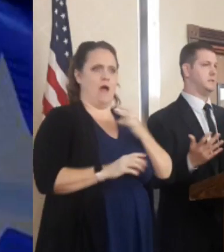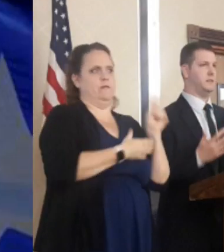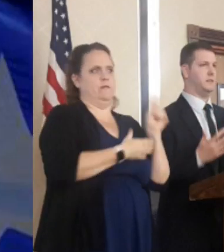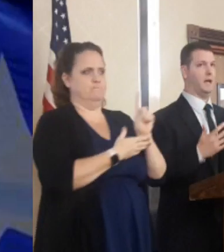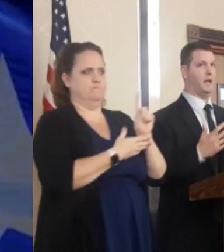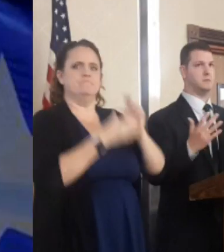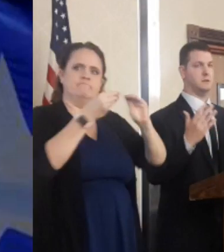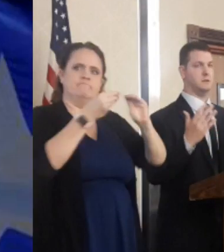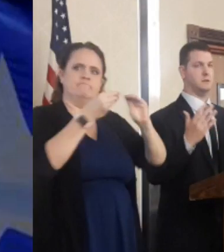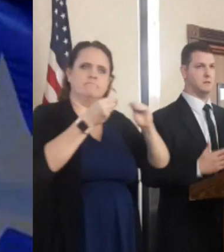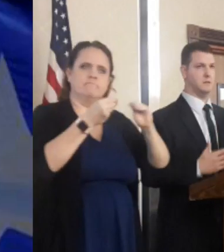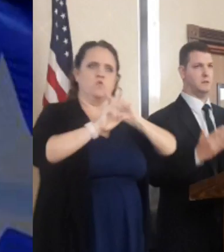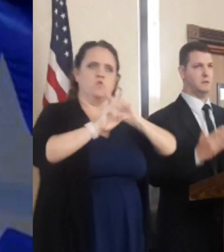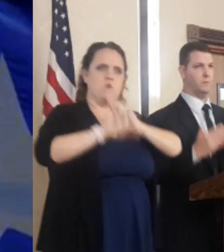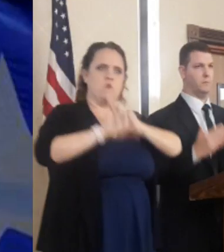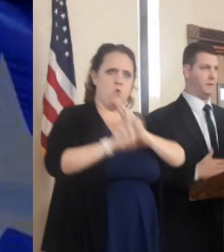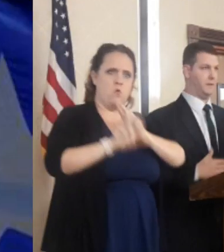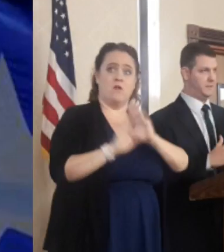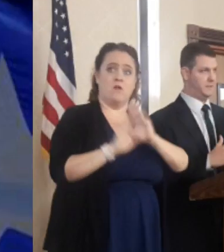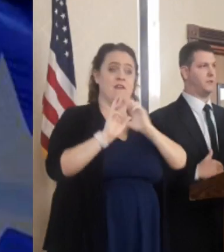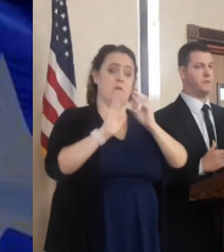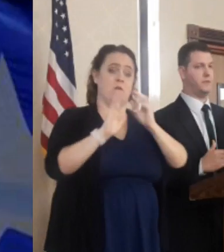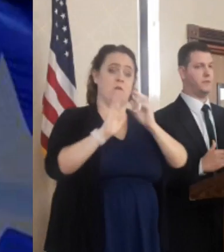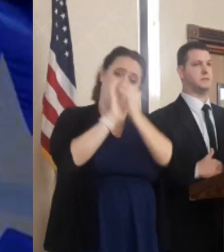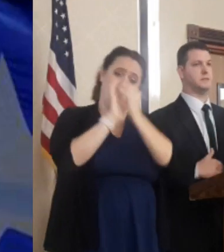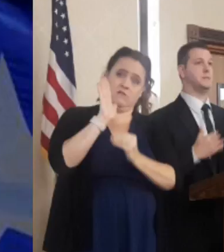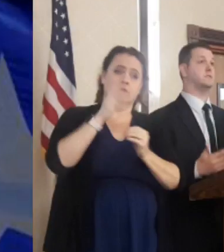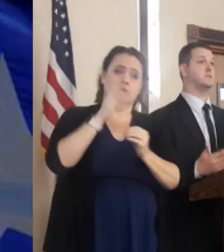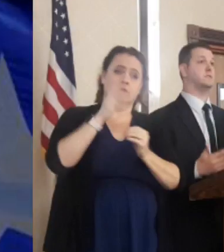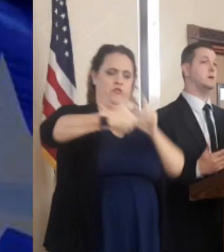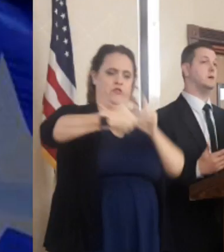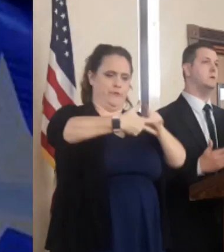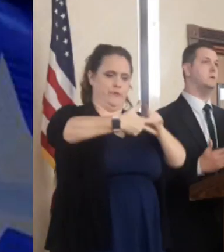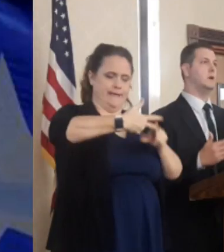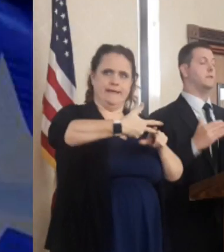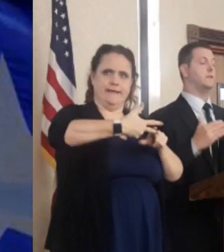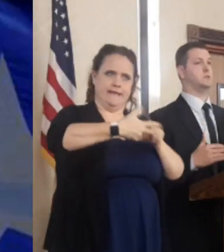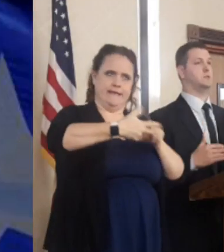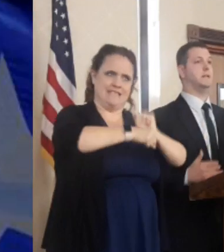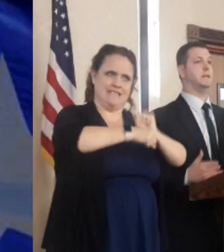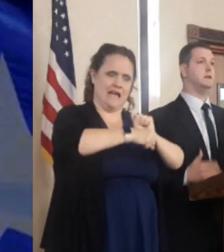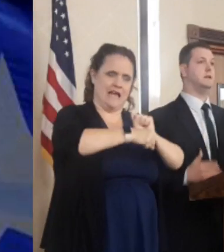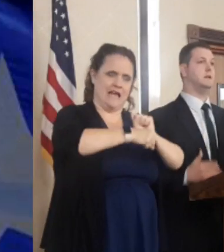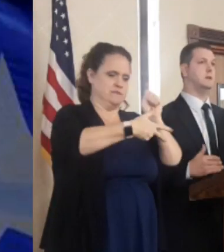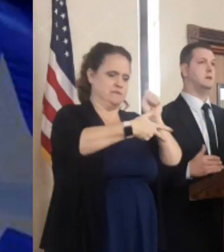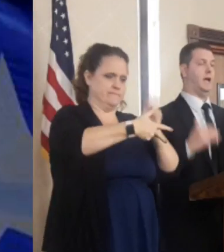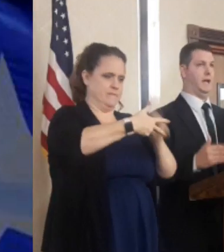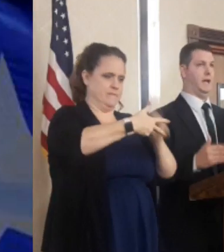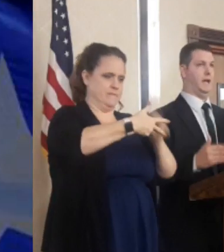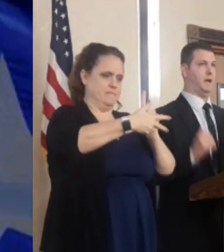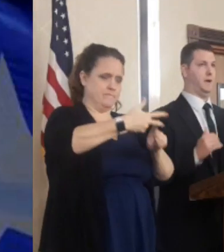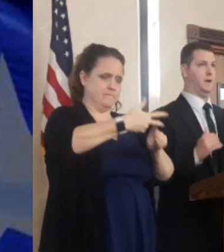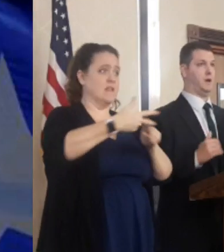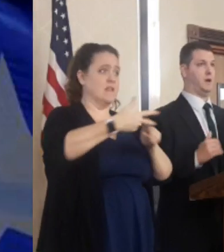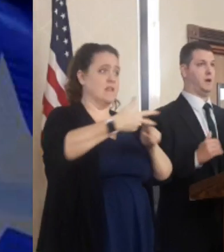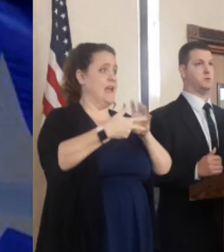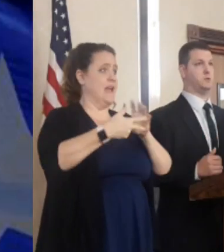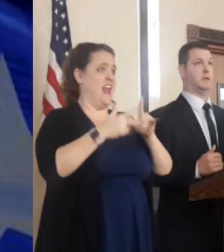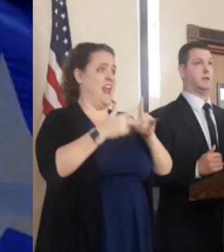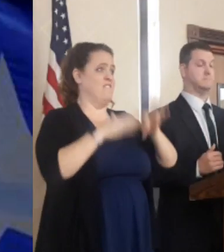that, these are the 3 things that I was asked to do. This is what I did, and I found